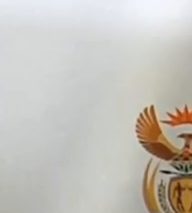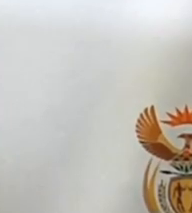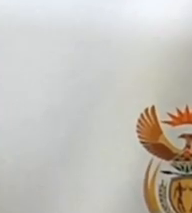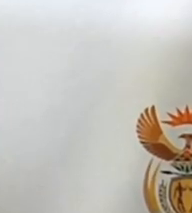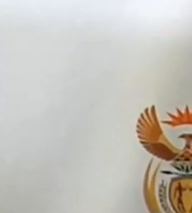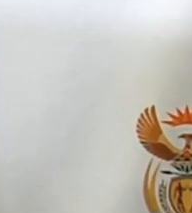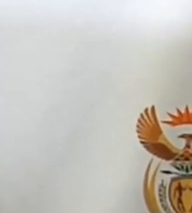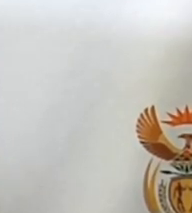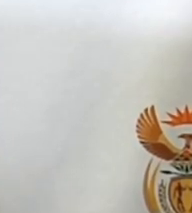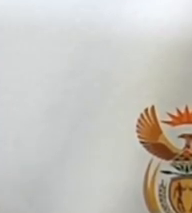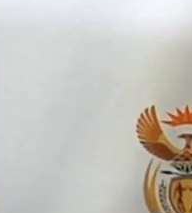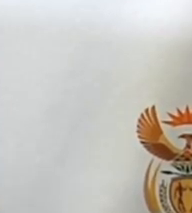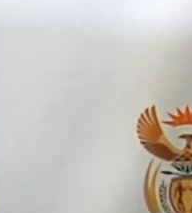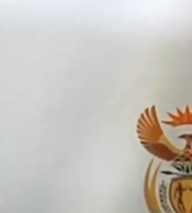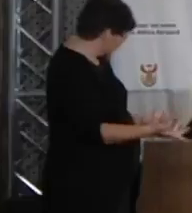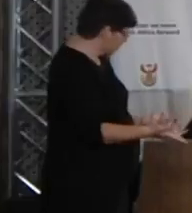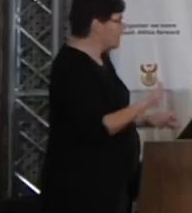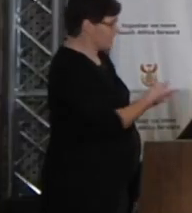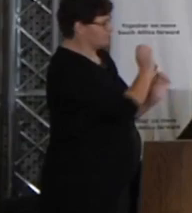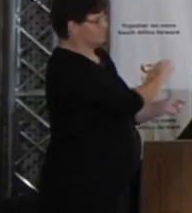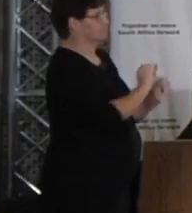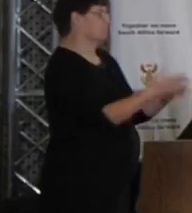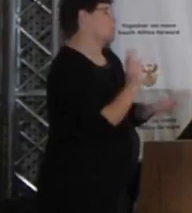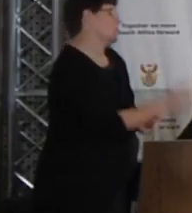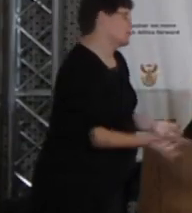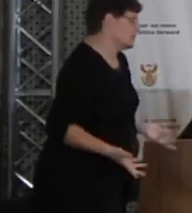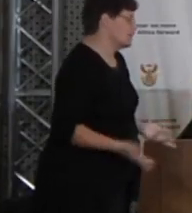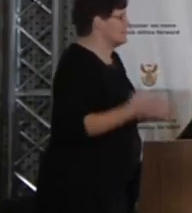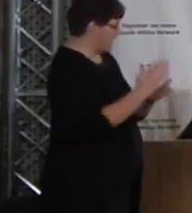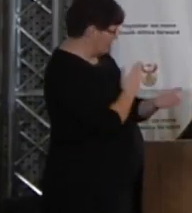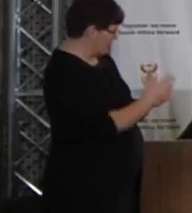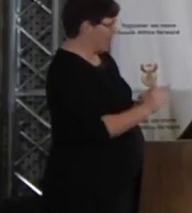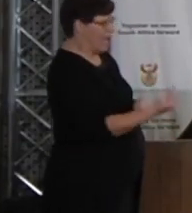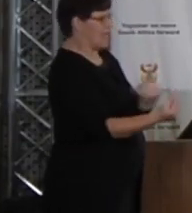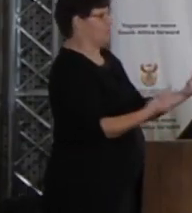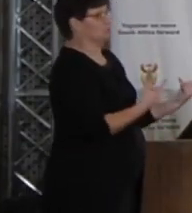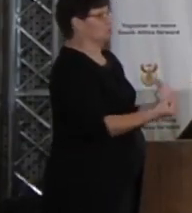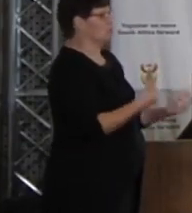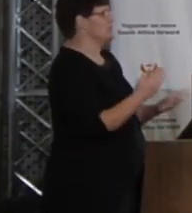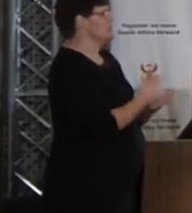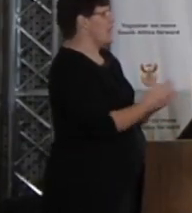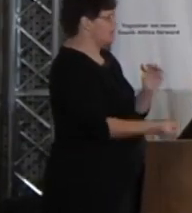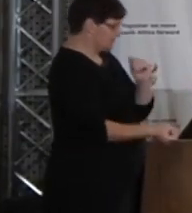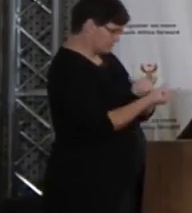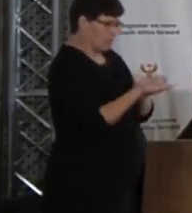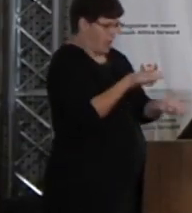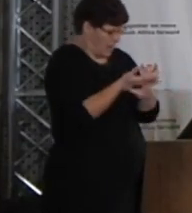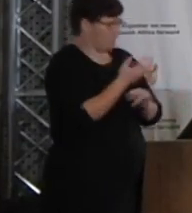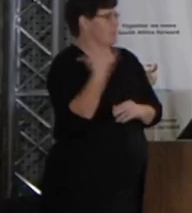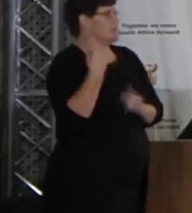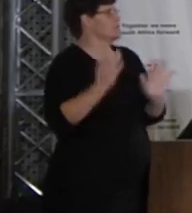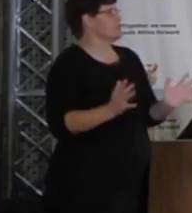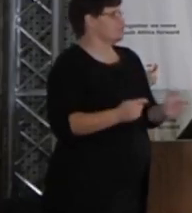and they must be treated as such. There are other things that they do. Some of these shops, I've raised it with the minister again,